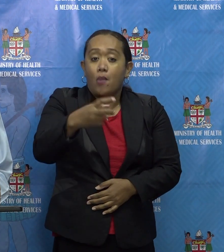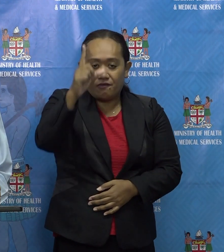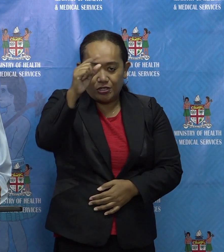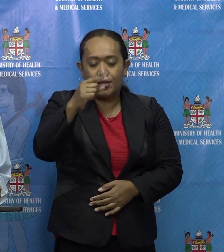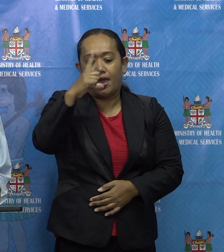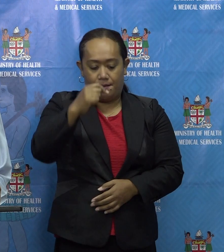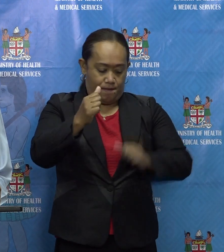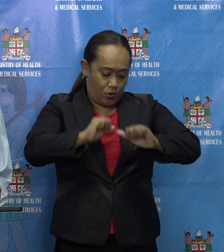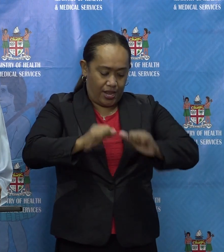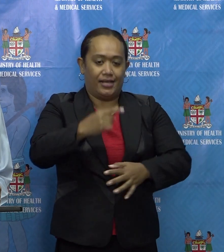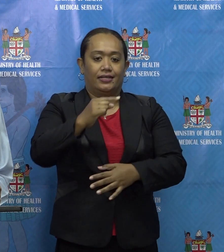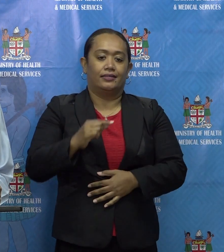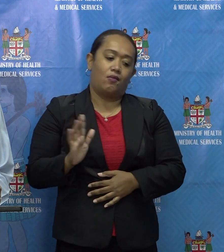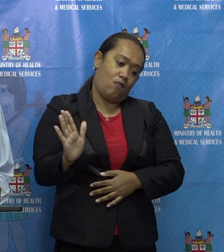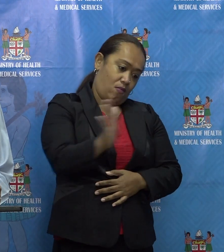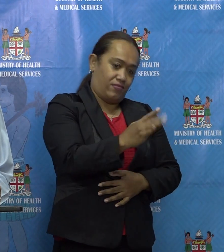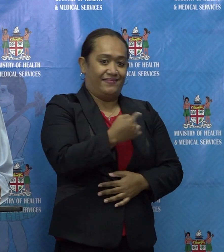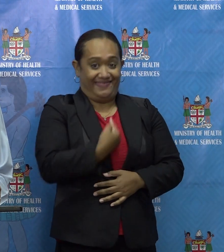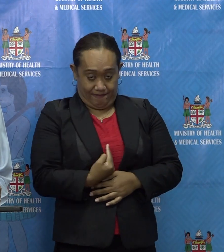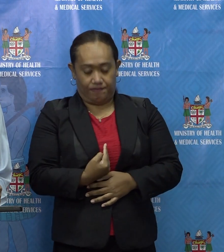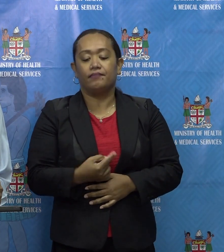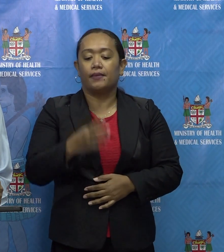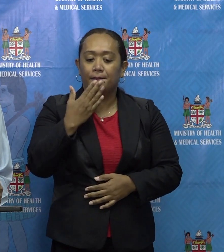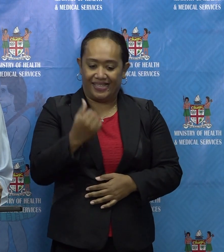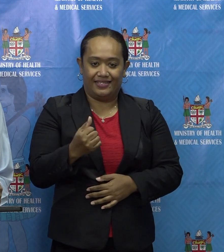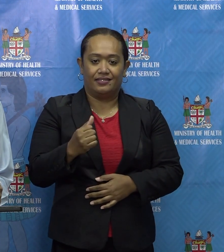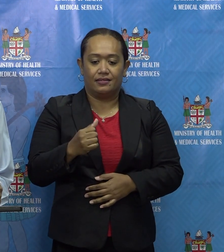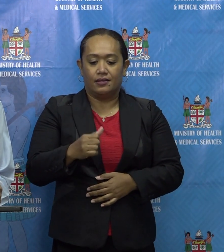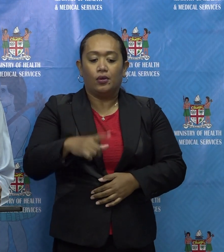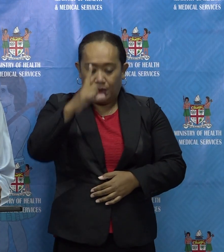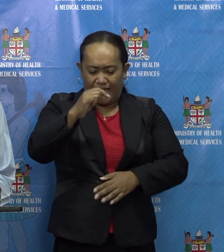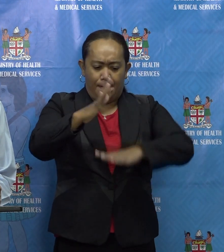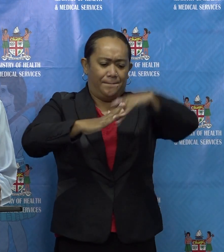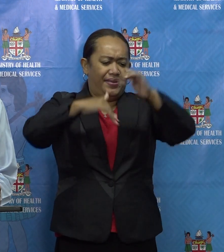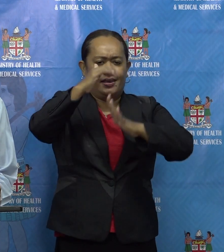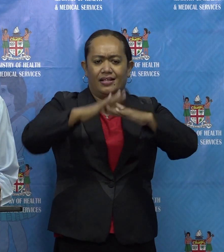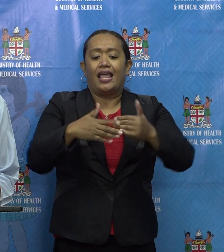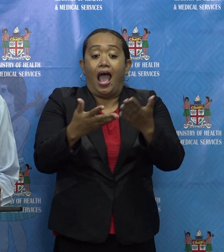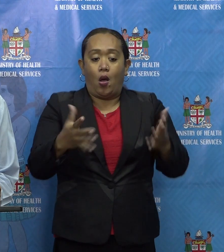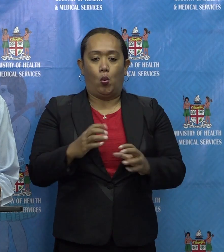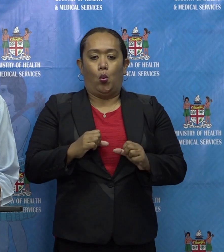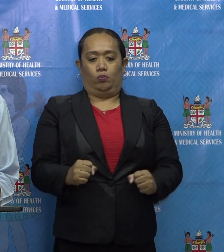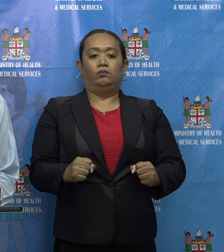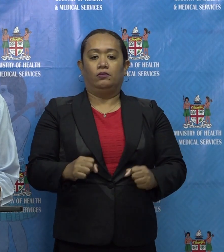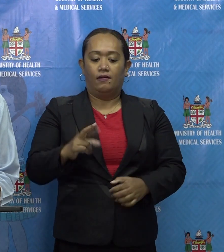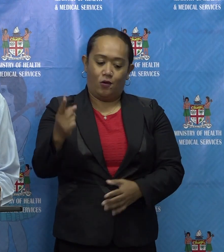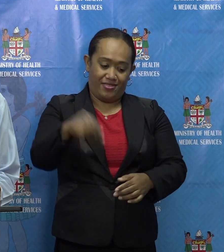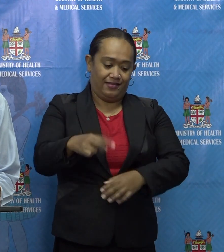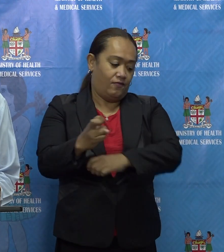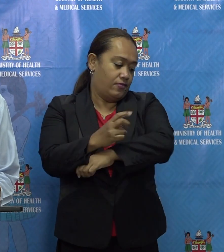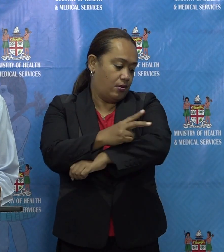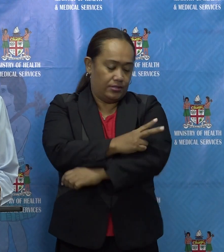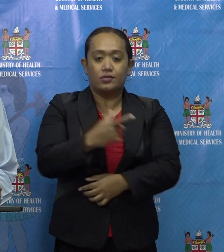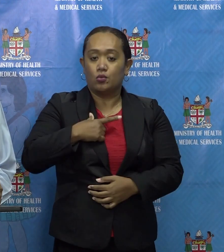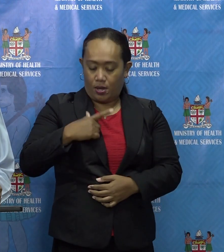protect themselves through vaccines. And we can build more meaningful long-term resilience to this virus.